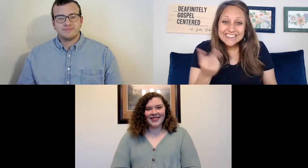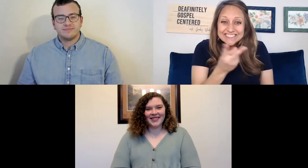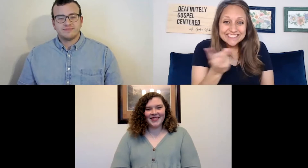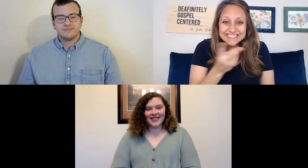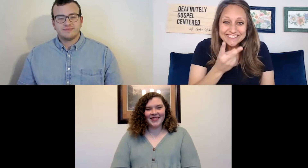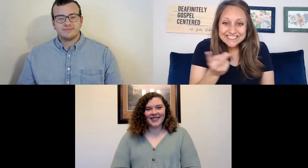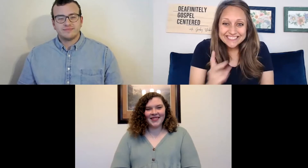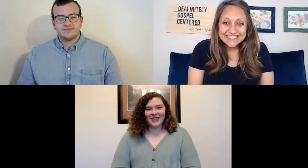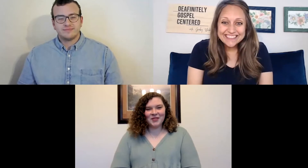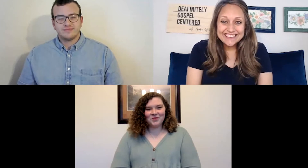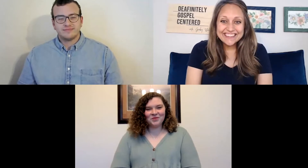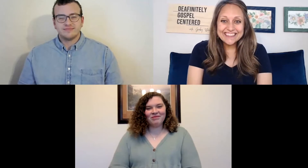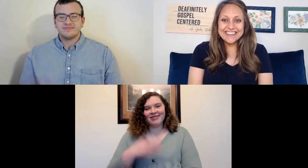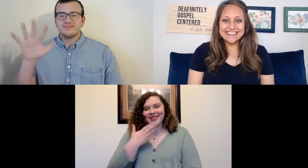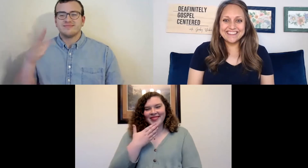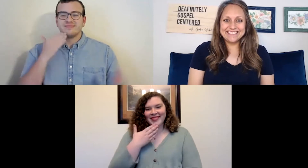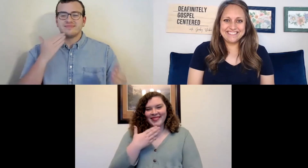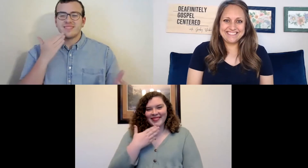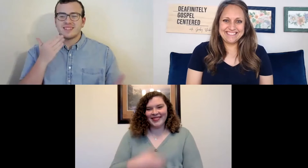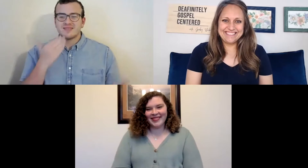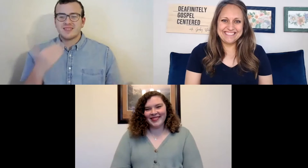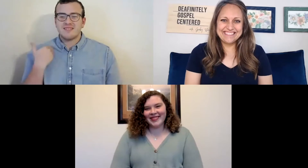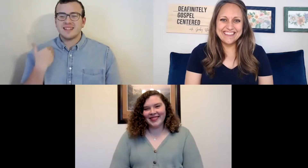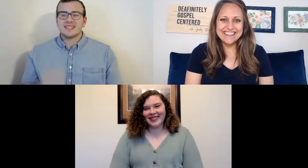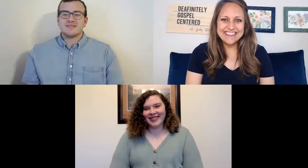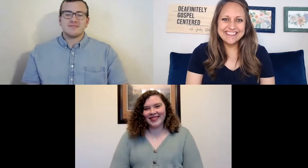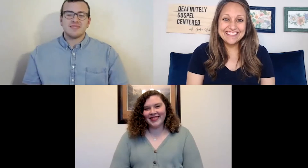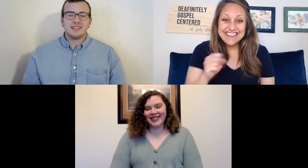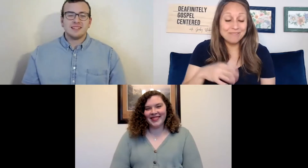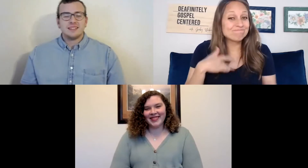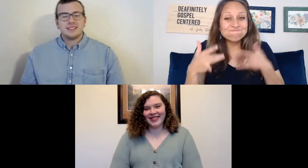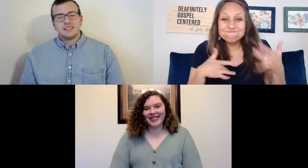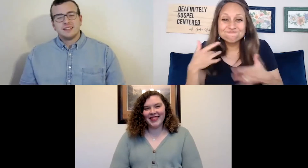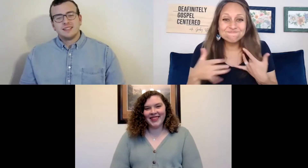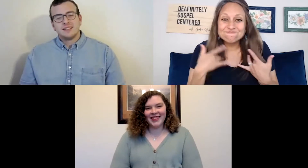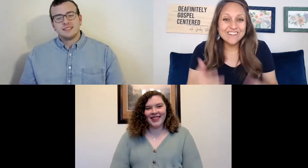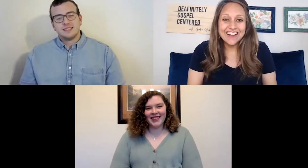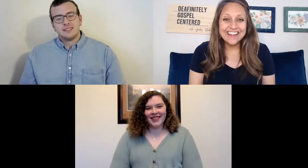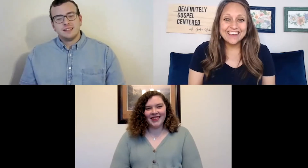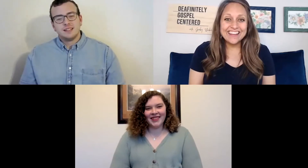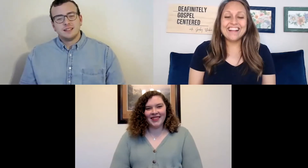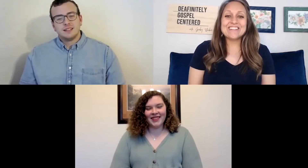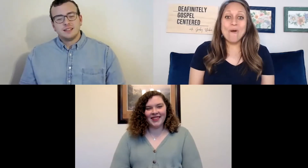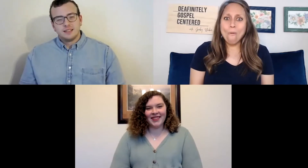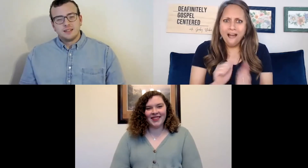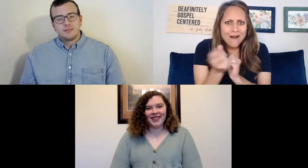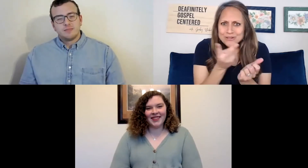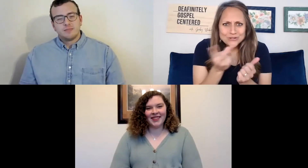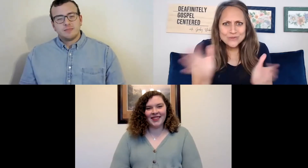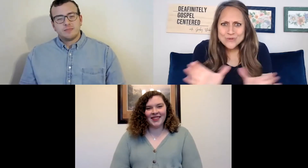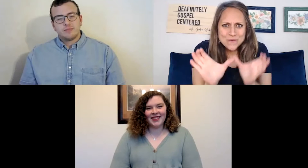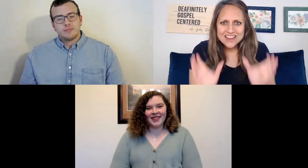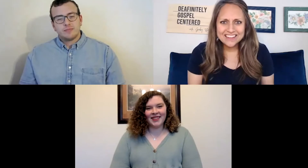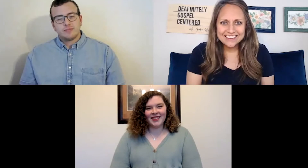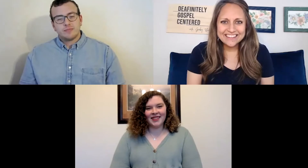So welcome to both of you guys today. Thanks for having us. Yes, so excited to get to talking.